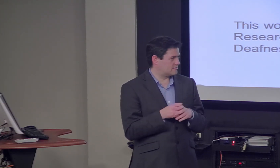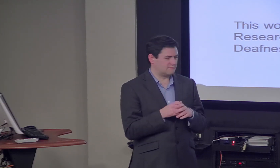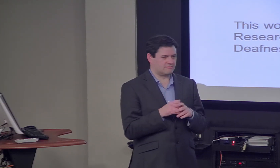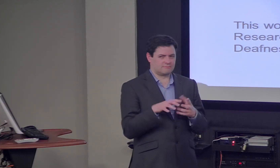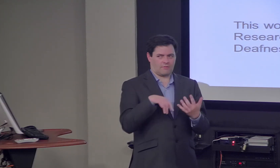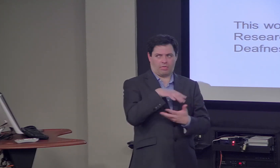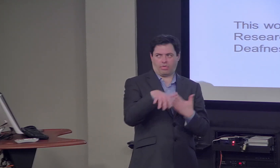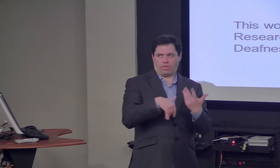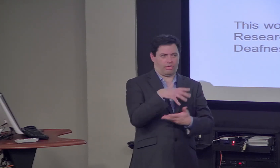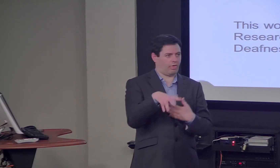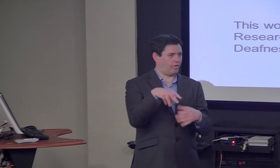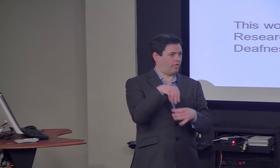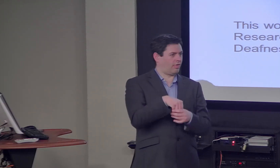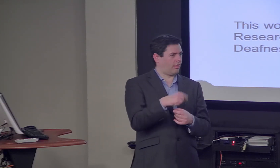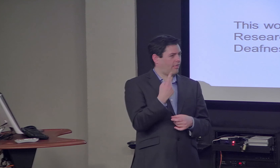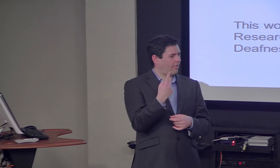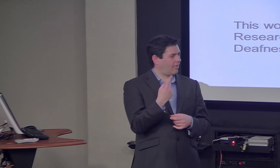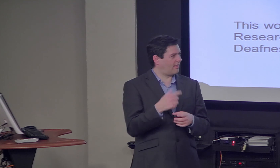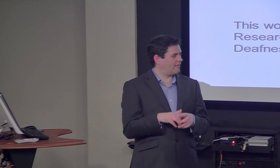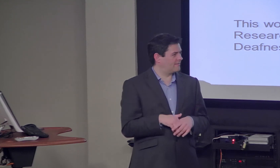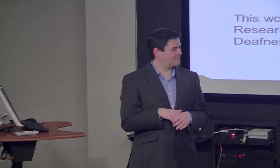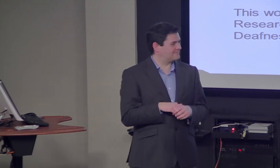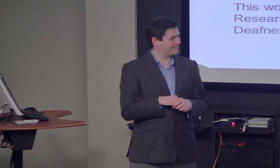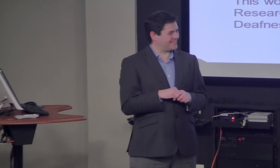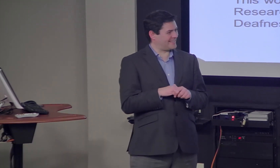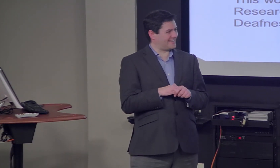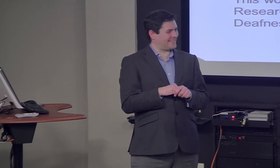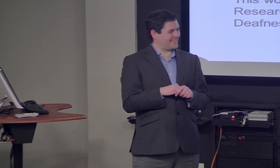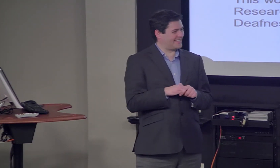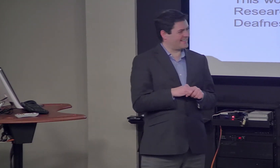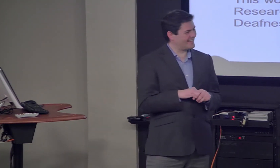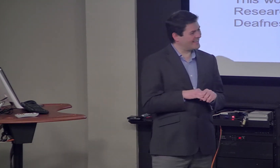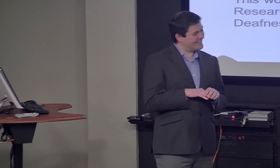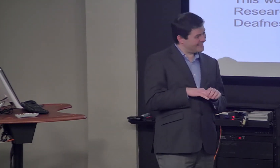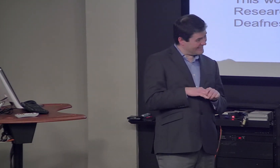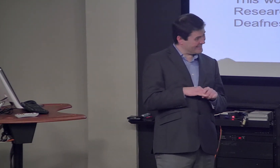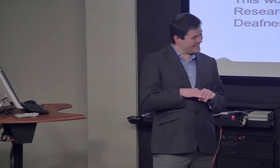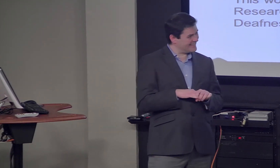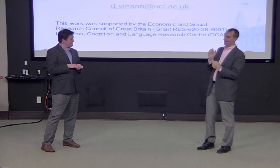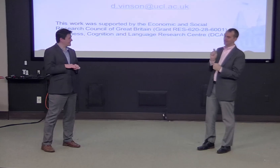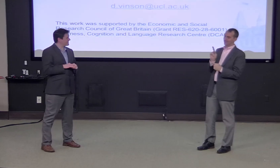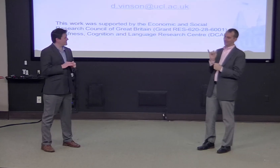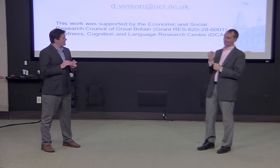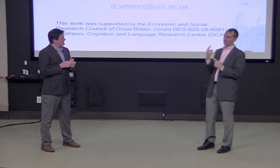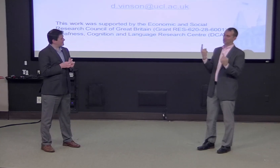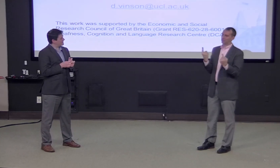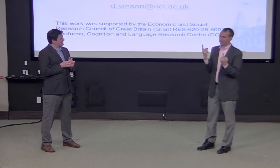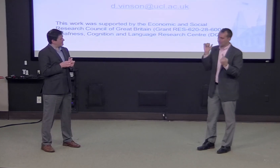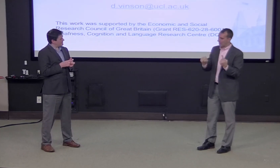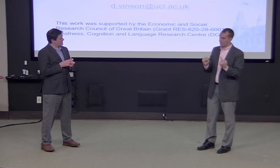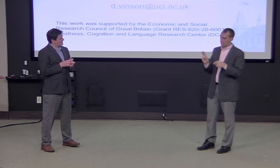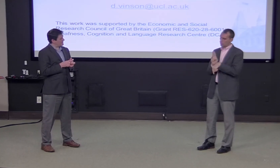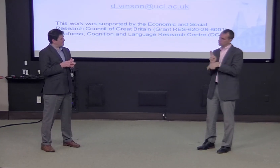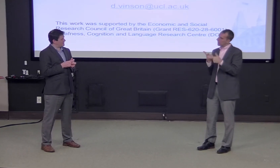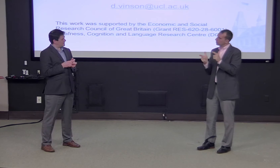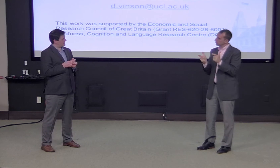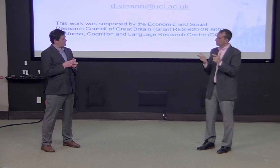Well, perhaps I can't. I don't know. To me, it's kind of all part of the same thing. Okay, from what I see, skills is something that